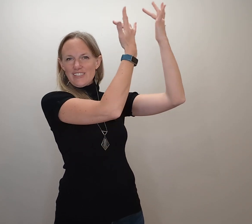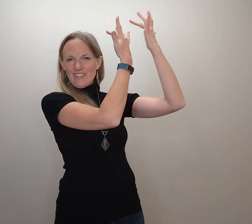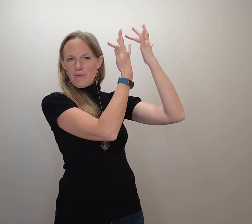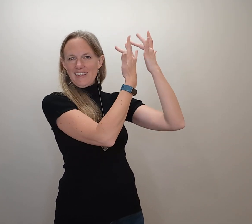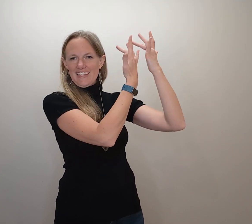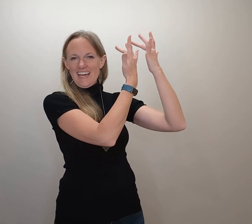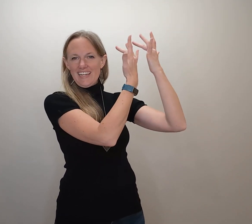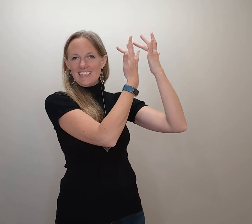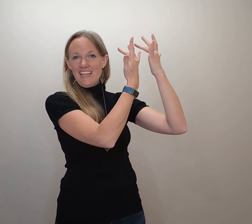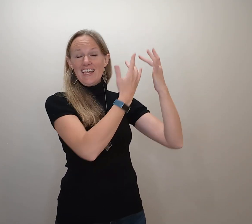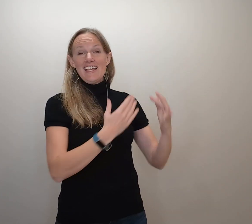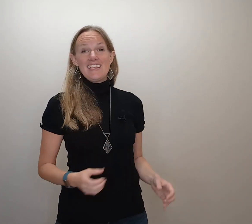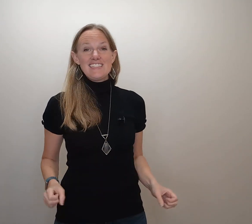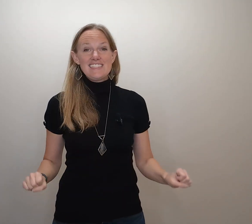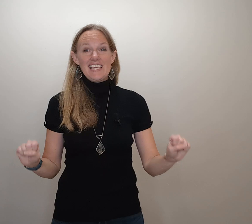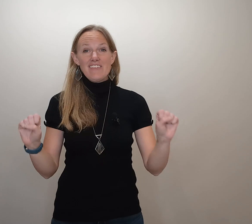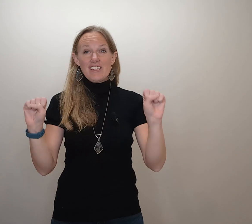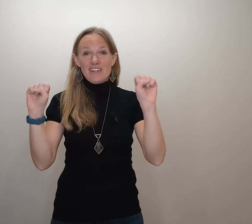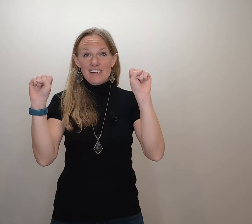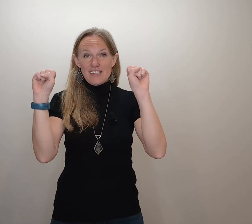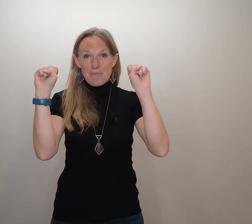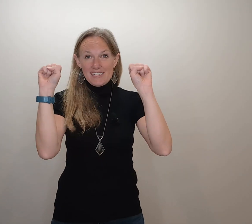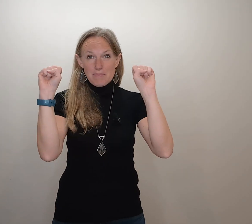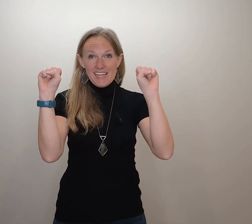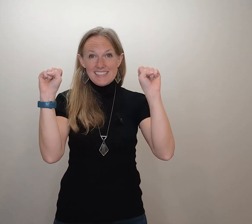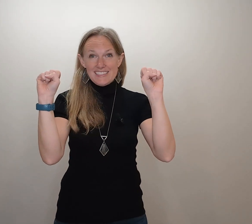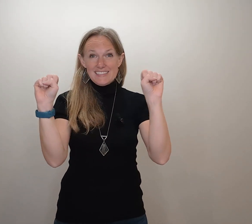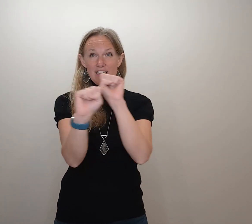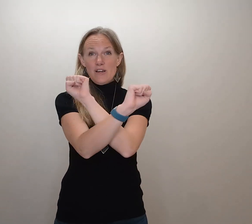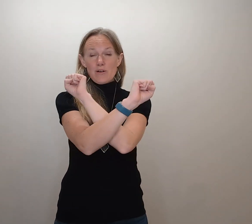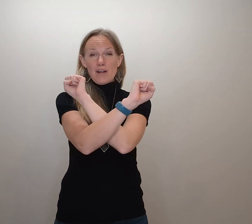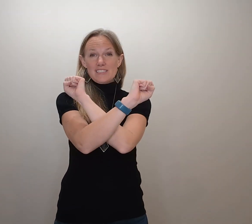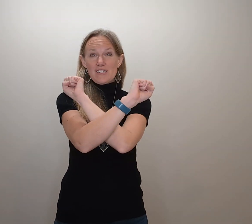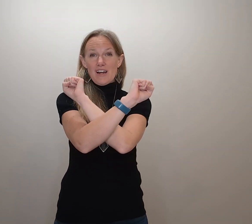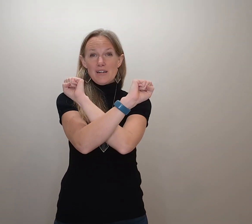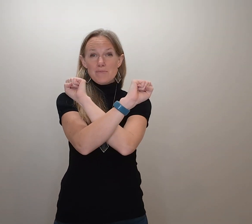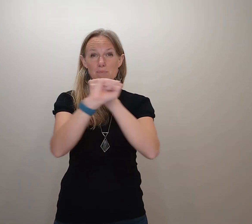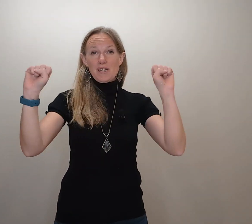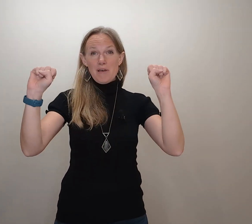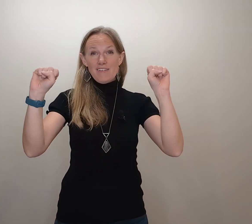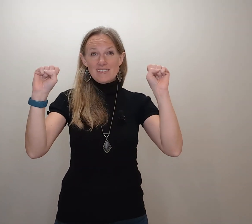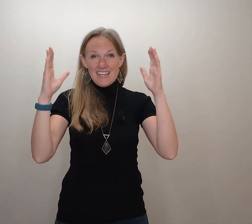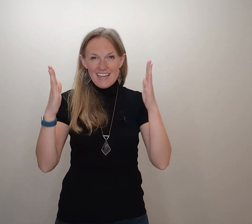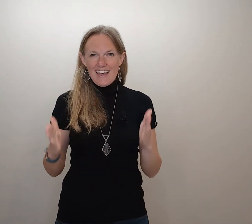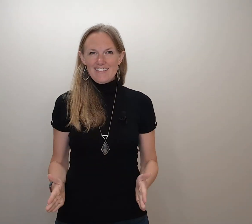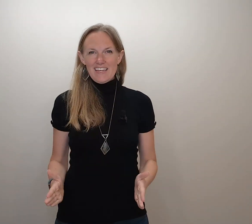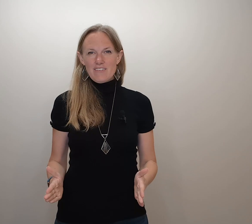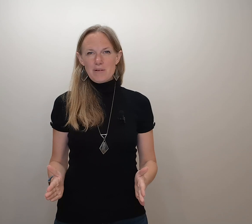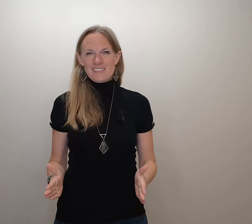circular way like that. And then Savior, going to make some S's, cross your arms, bring them out, outline of a